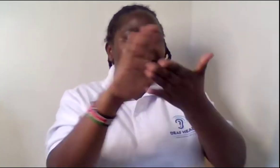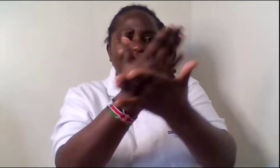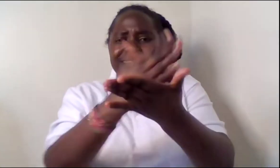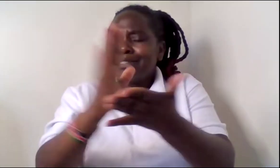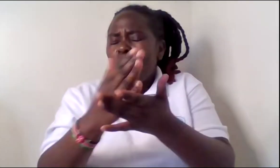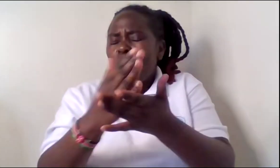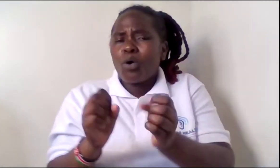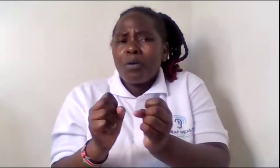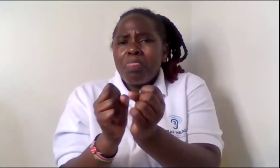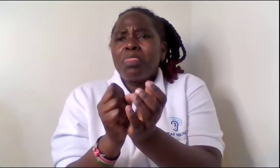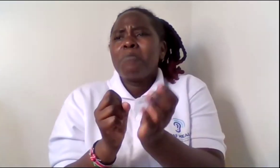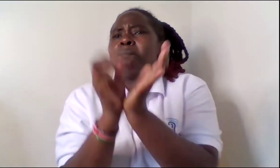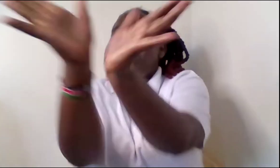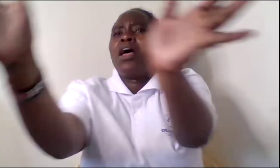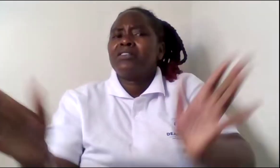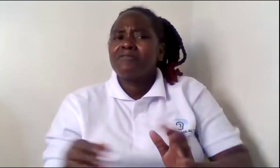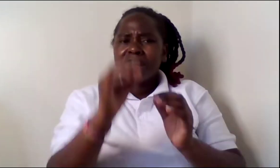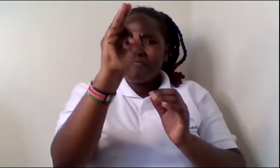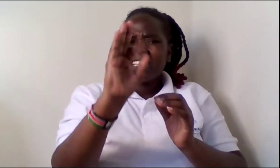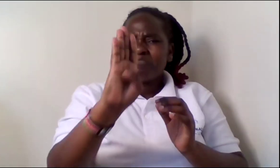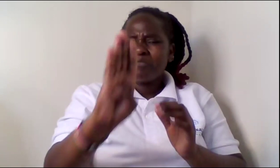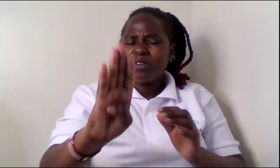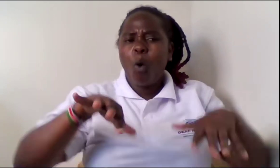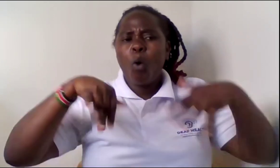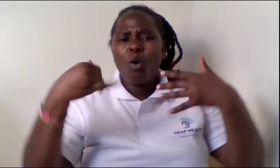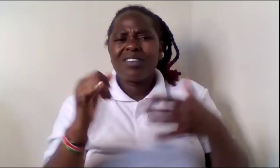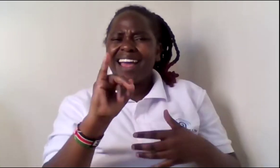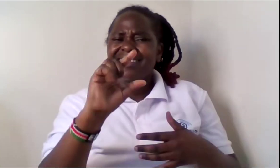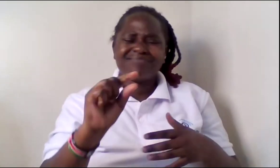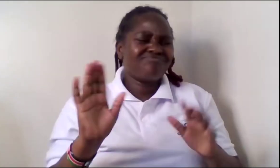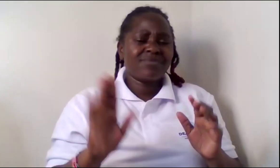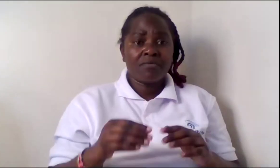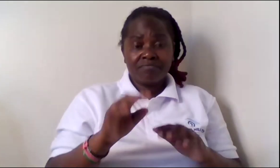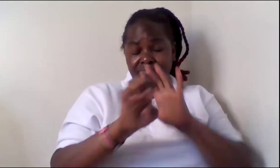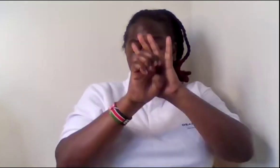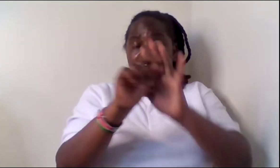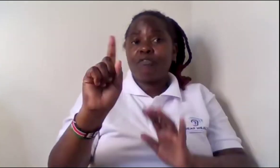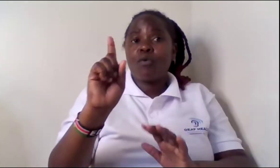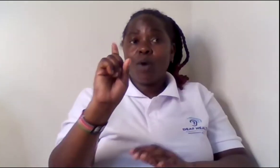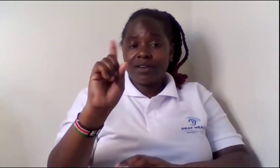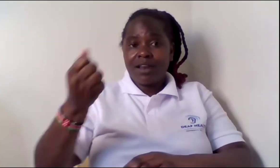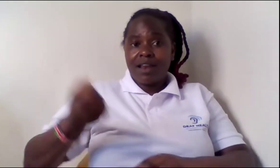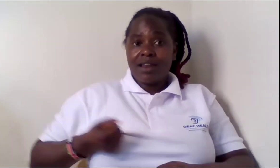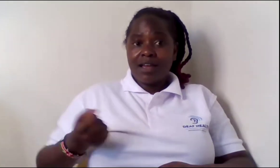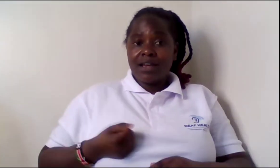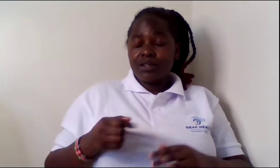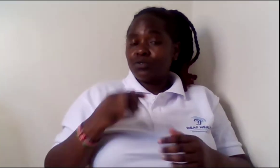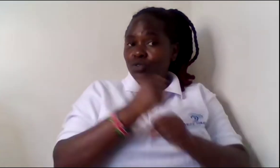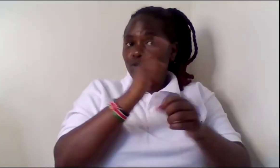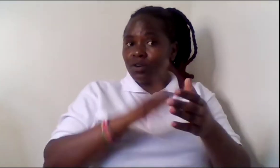results. I think there's a lady about a year ago, she got in trouble because she posted the boyfriend's HIV